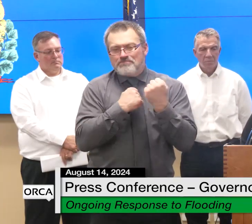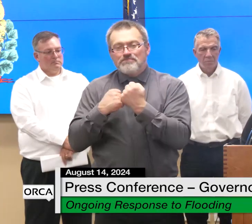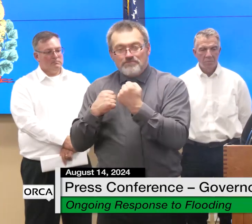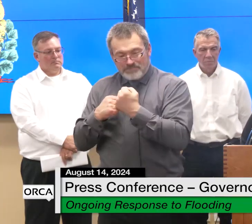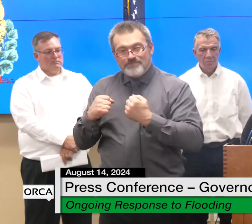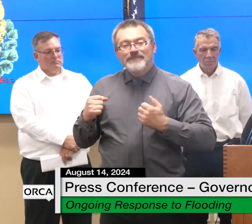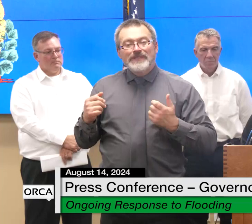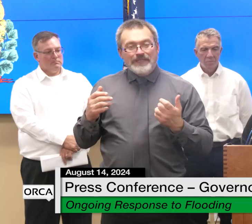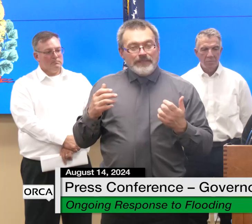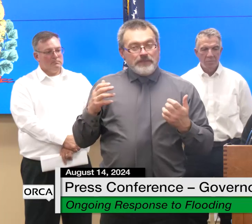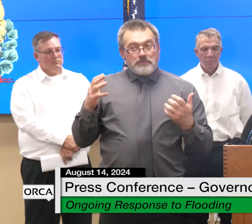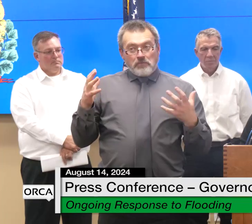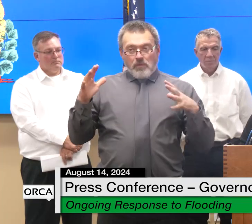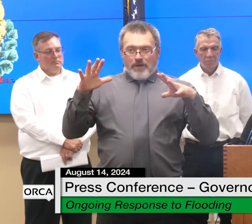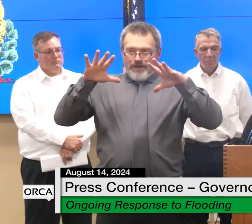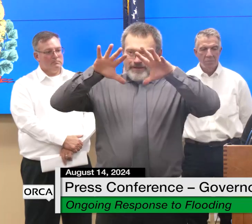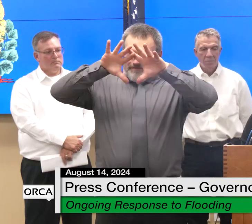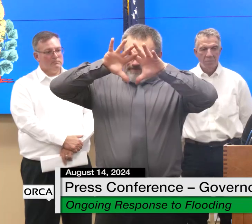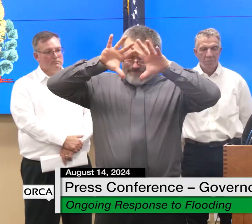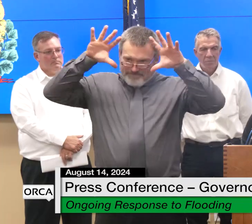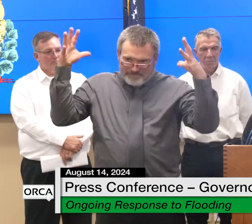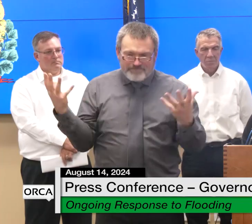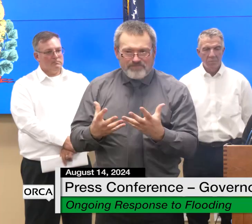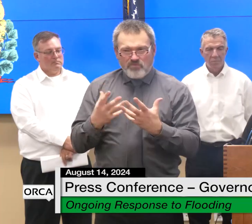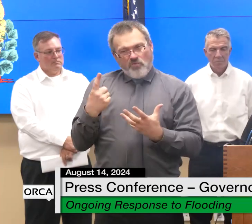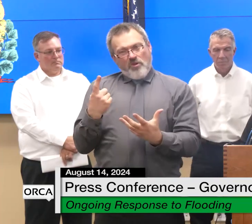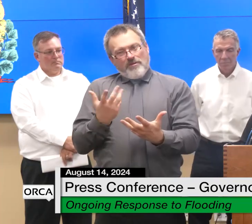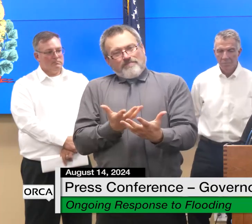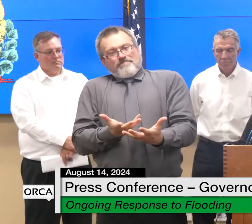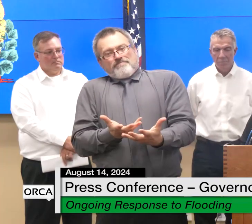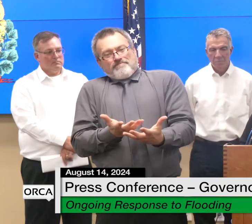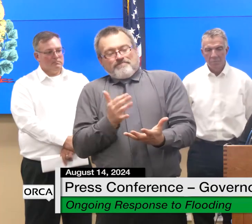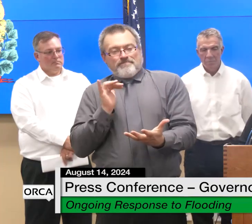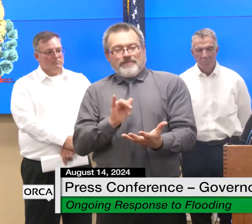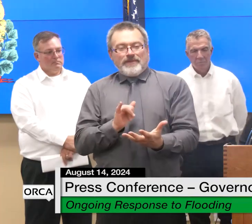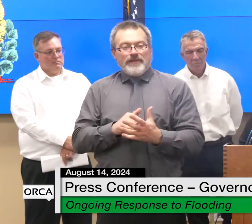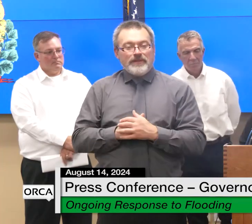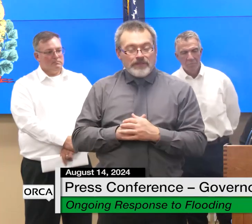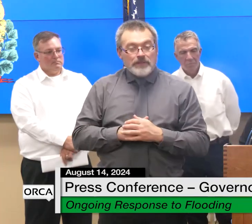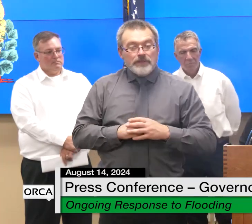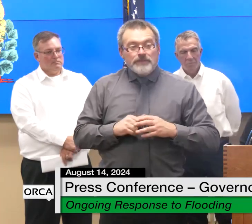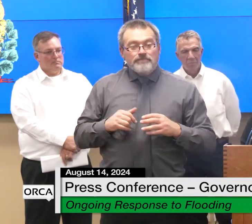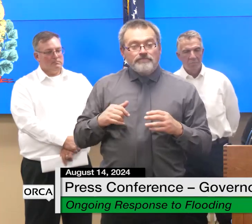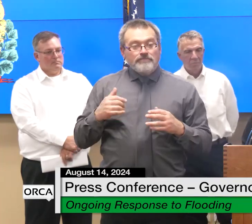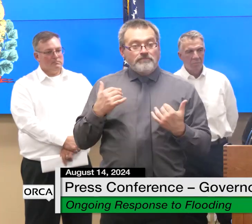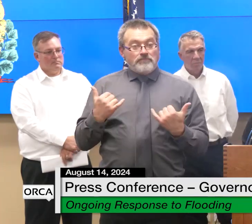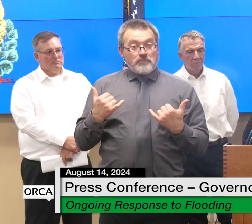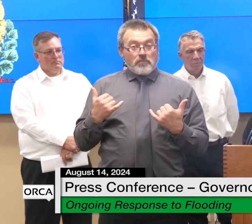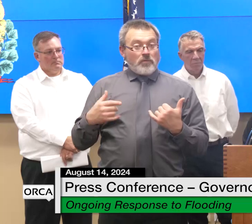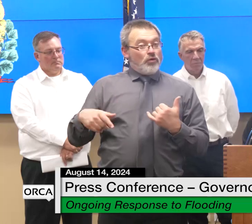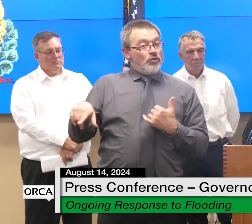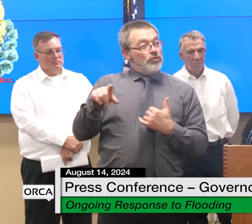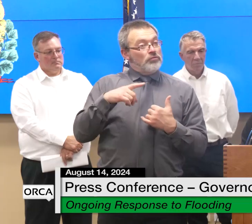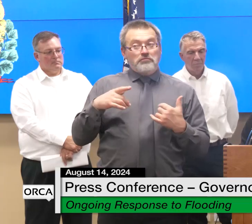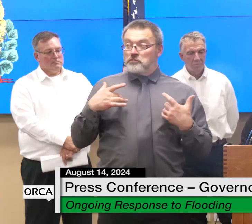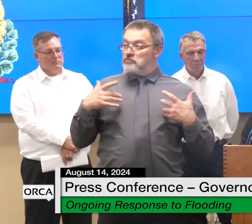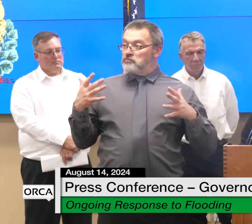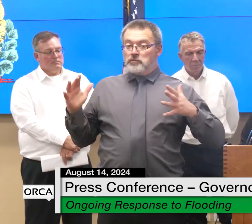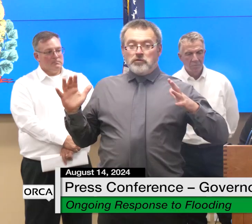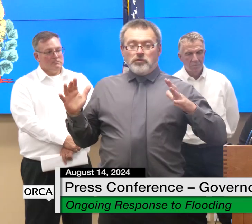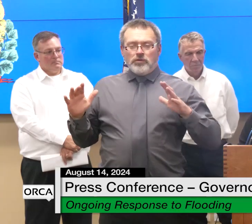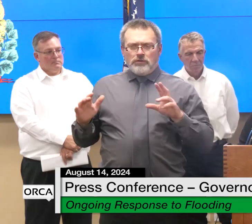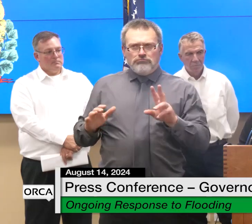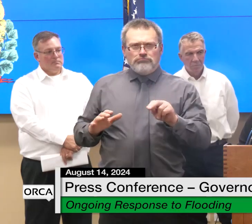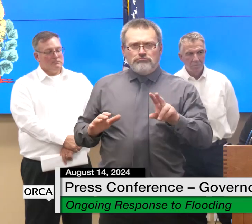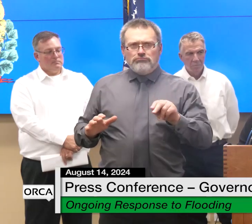done. Now is not the time to slow down, step back, or look away. I